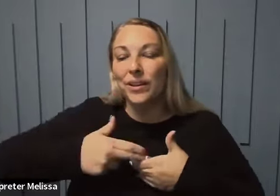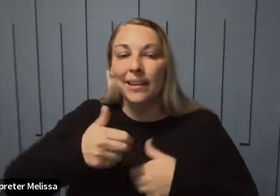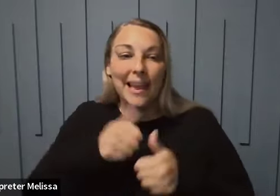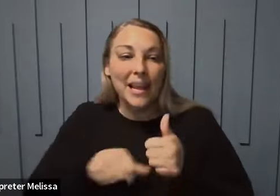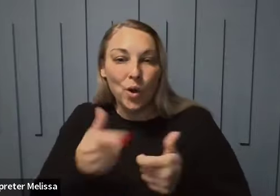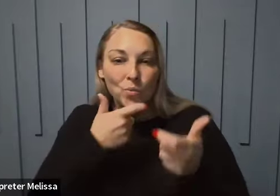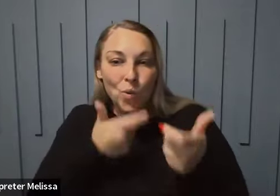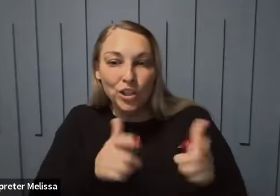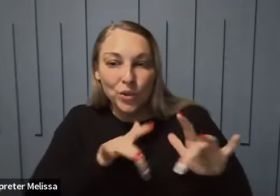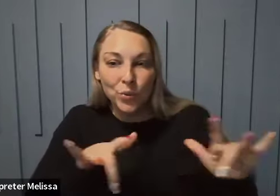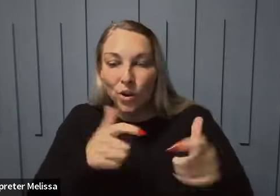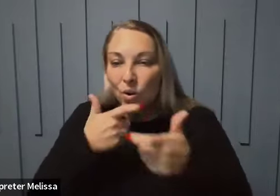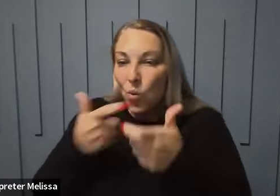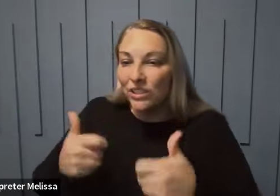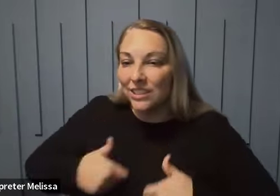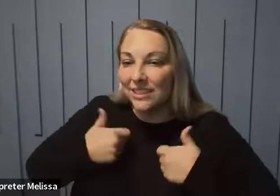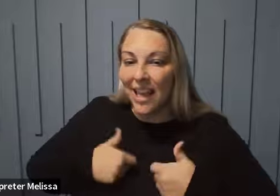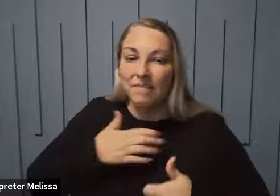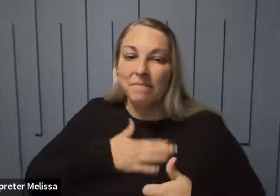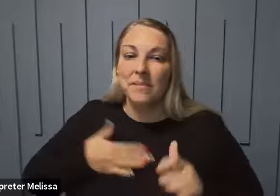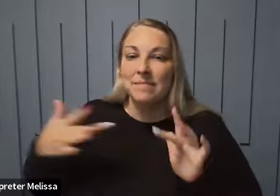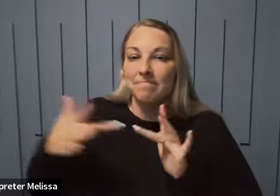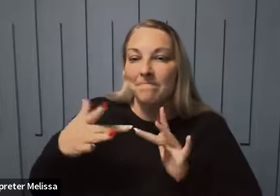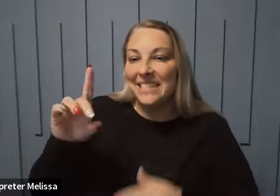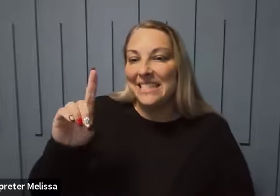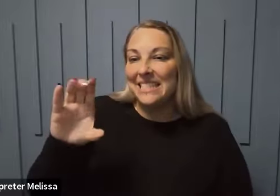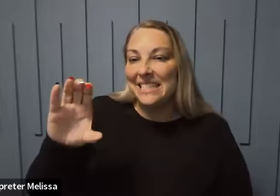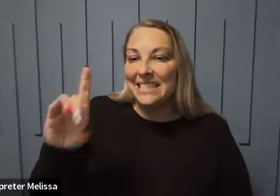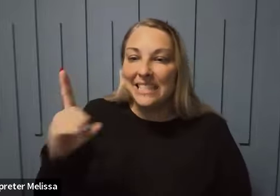recording, please reach out to DCD for any more information,